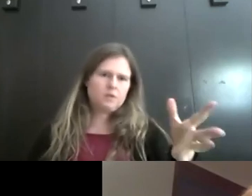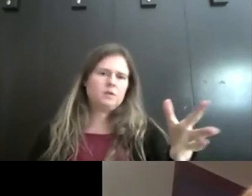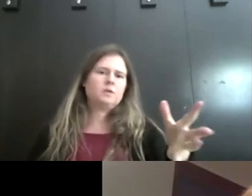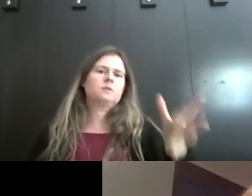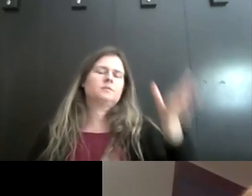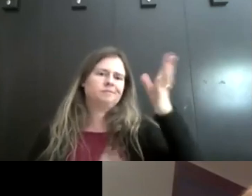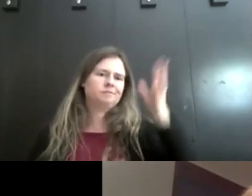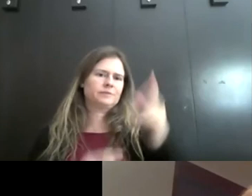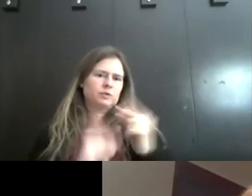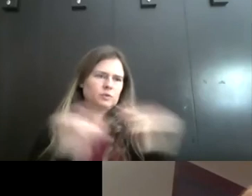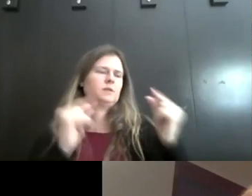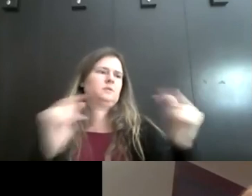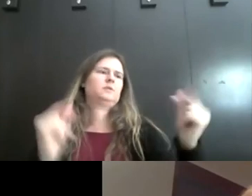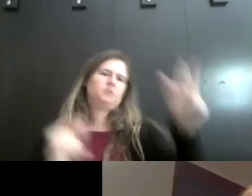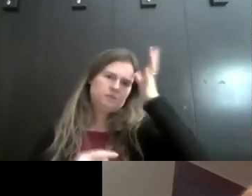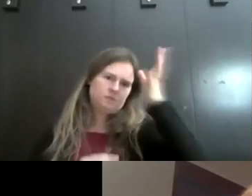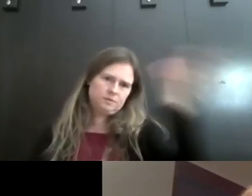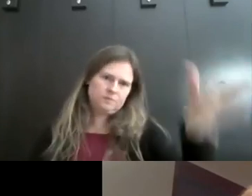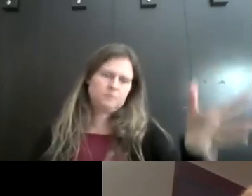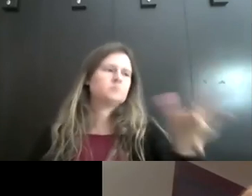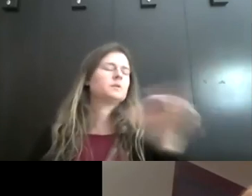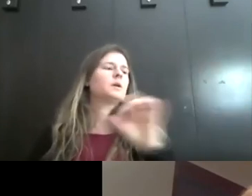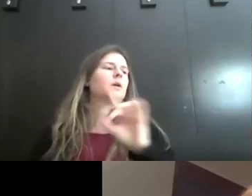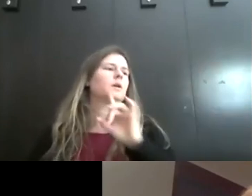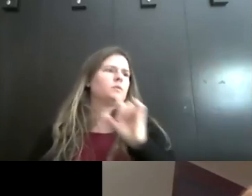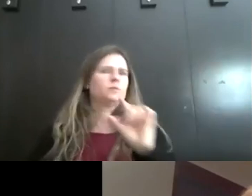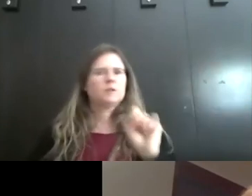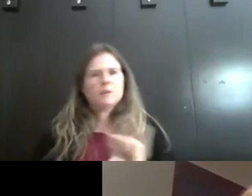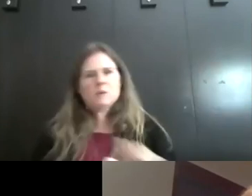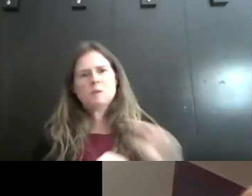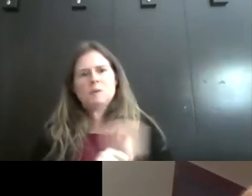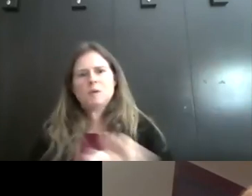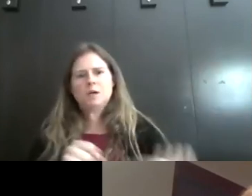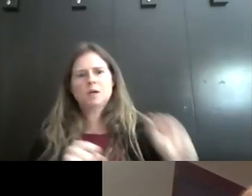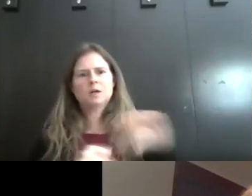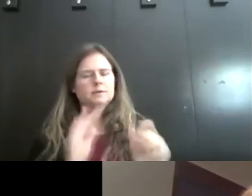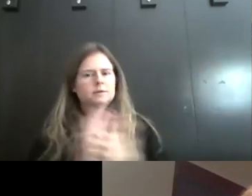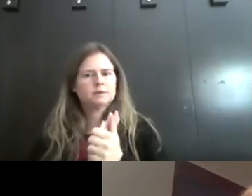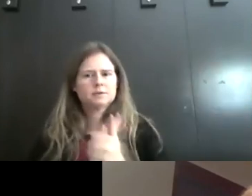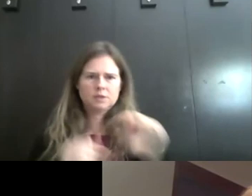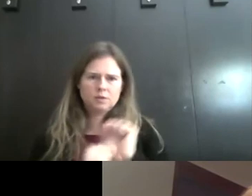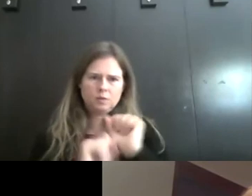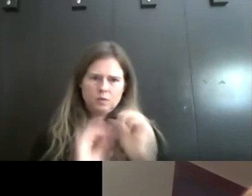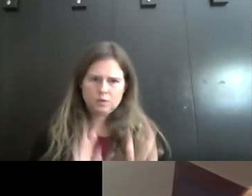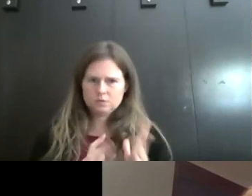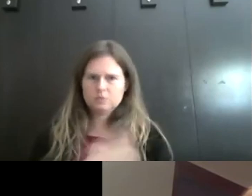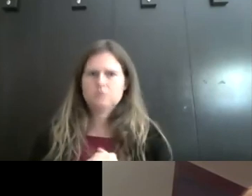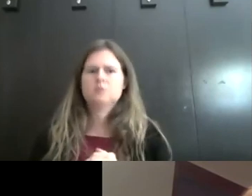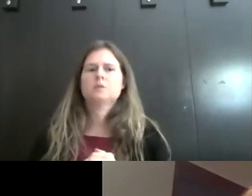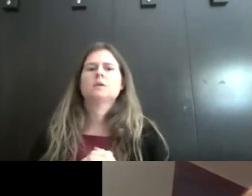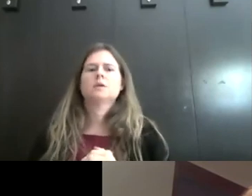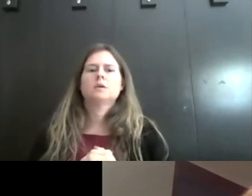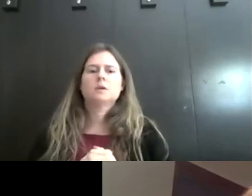great-great-grandparents, and so on and so on. They were hard workers, highly skilled workers. And when you look